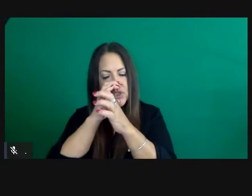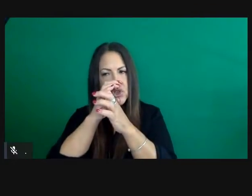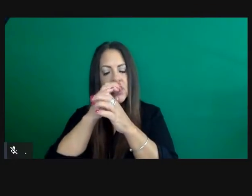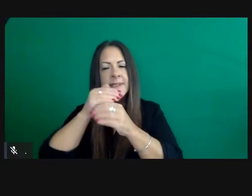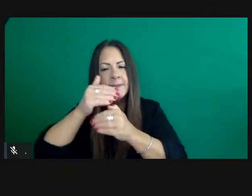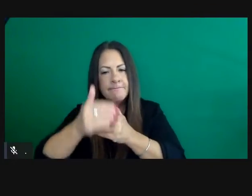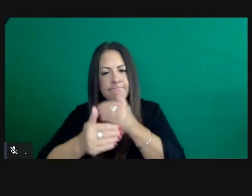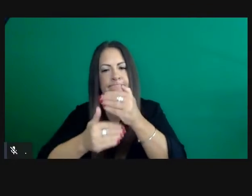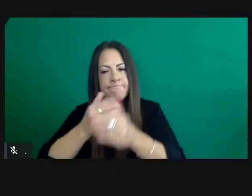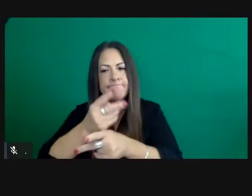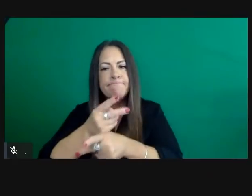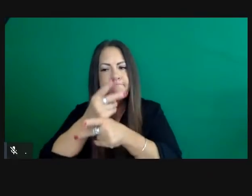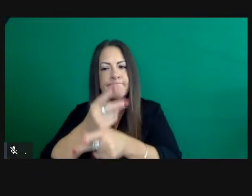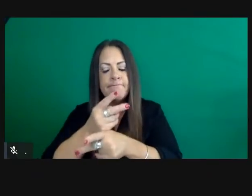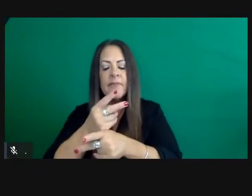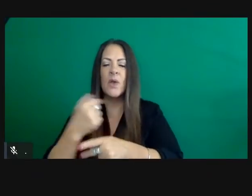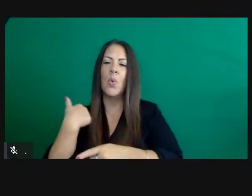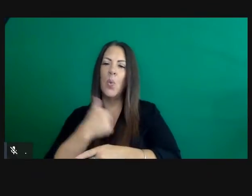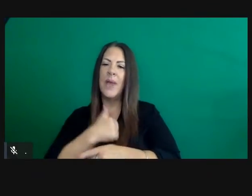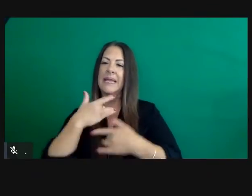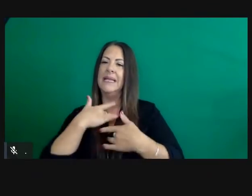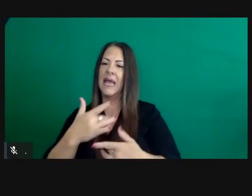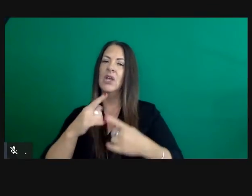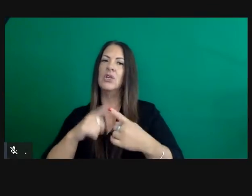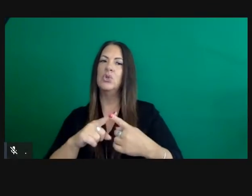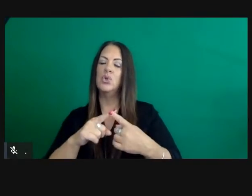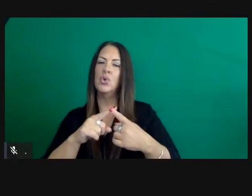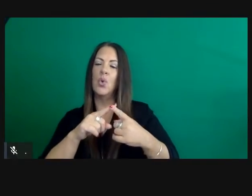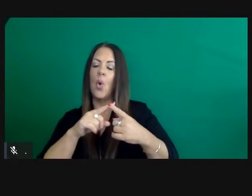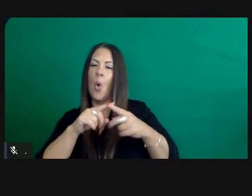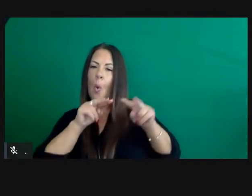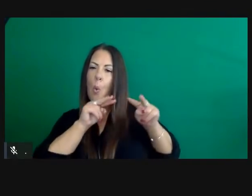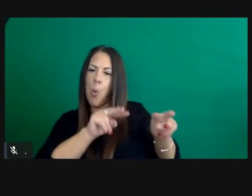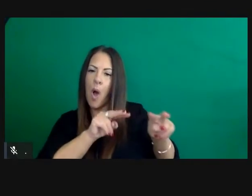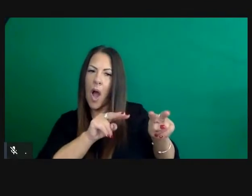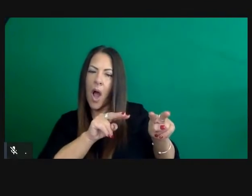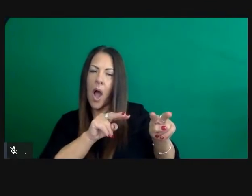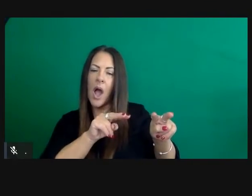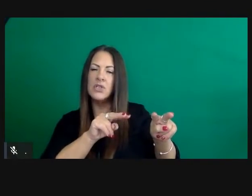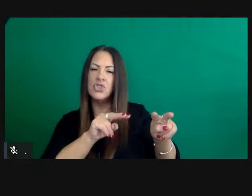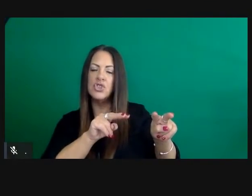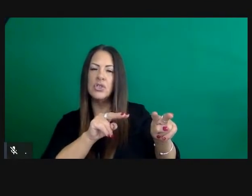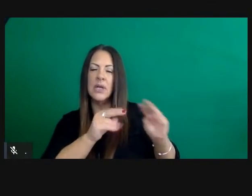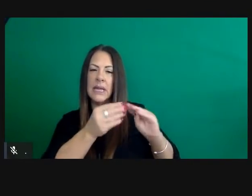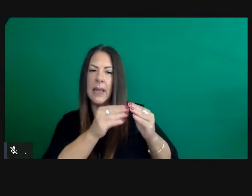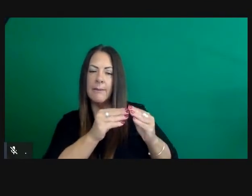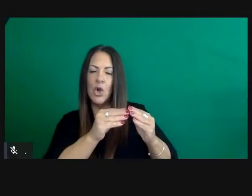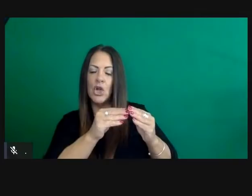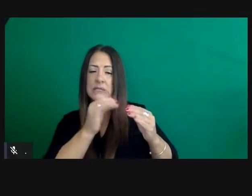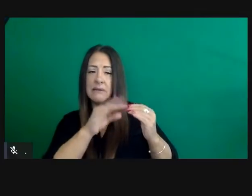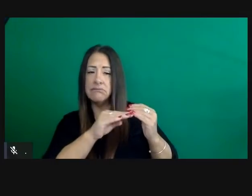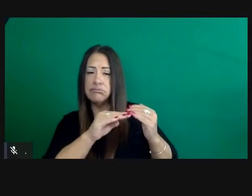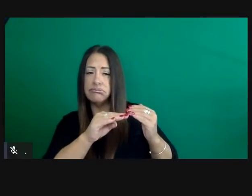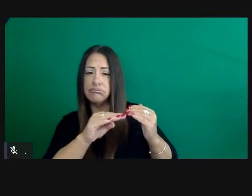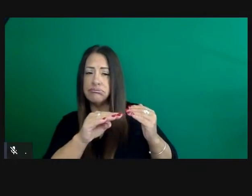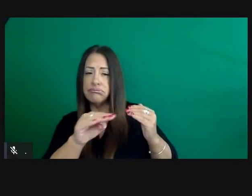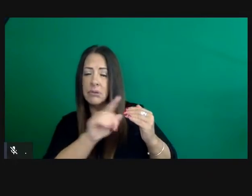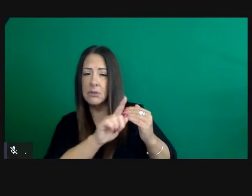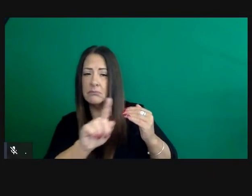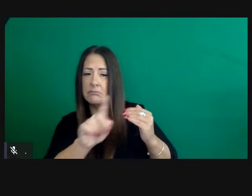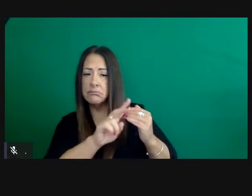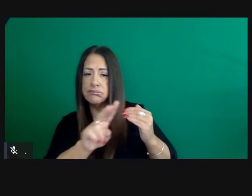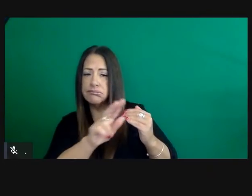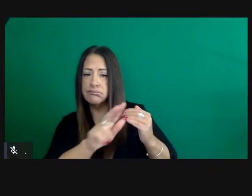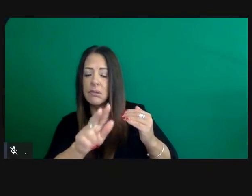come in. We try to understand how changes in the level of mixing that's allowable in communities actually translates